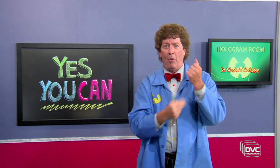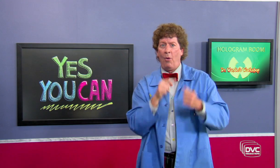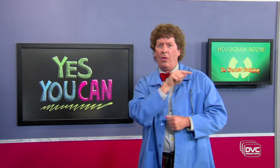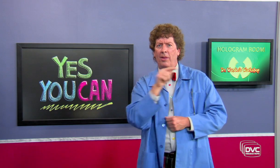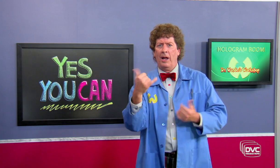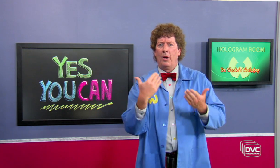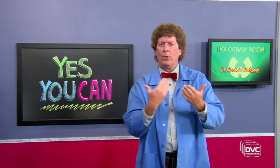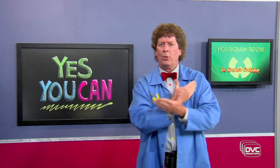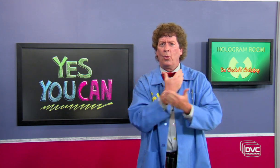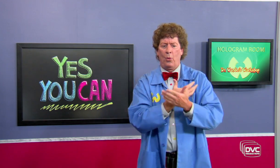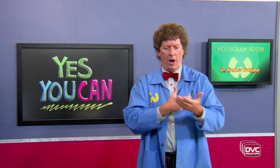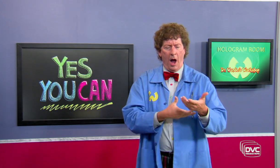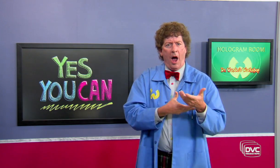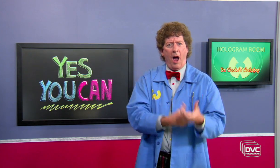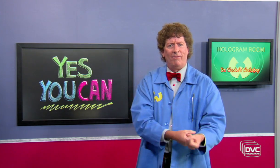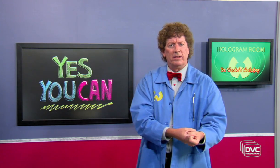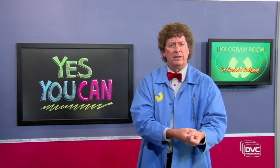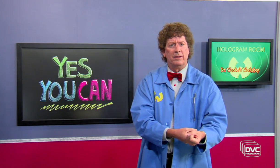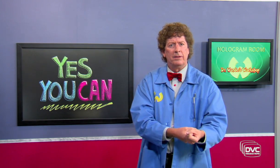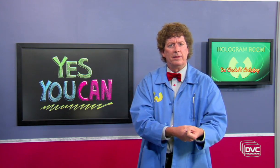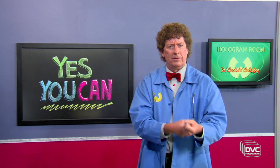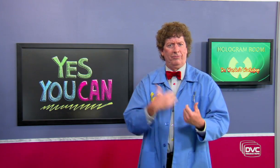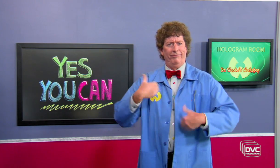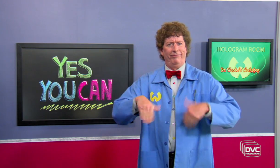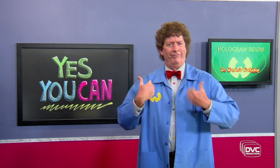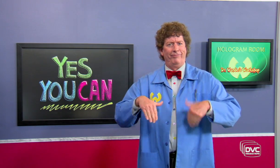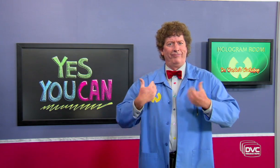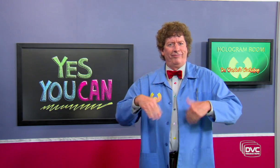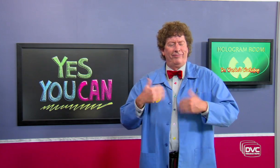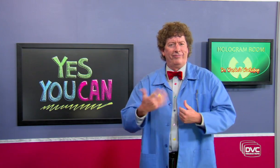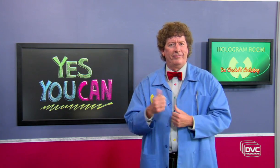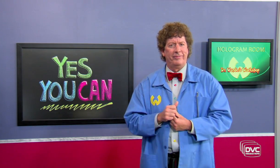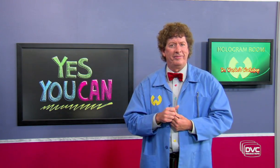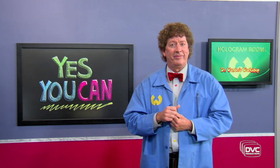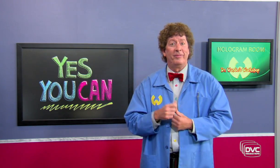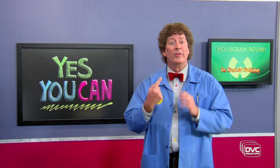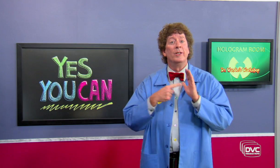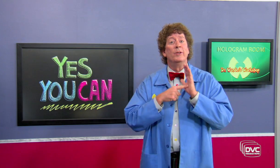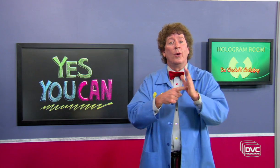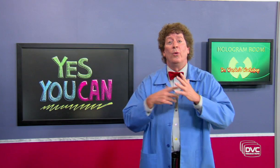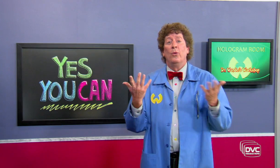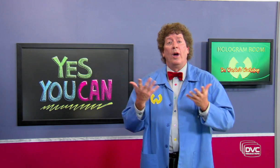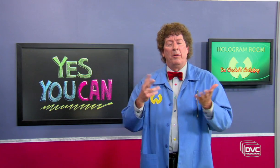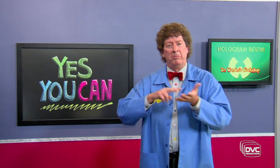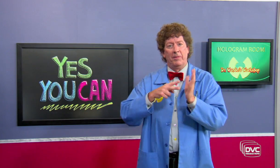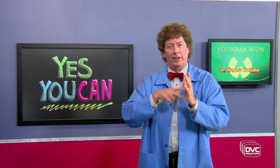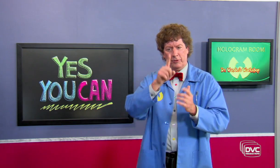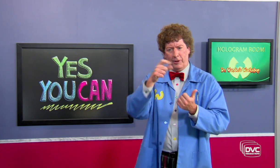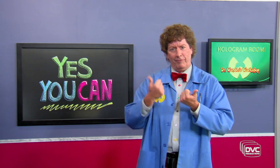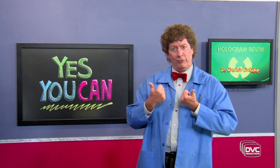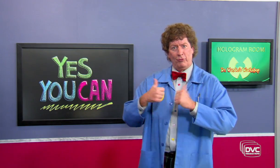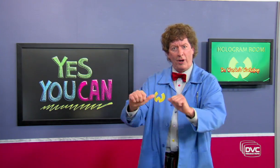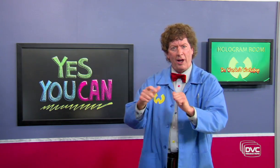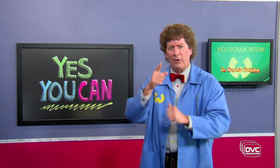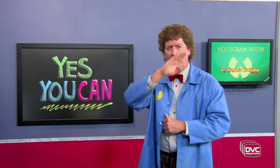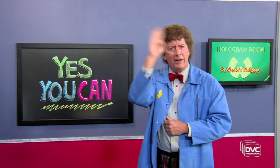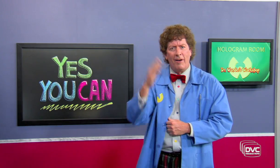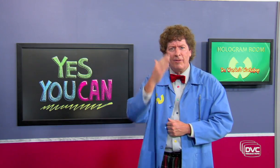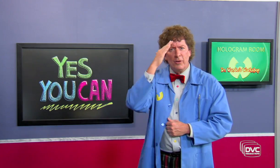and Pops have new confidence. Wow! It just goes to show that you never know just what